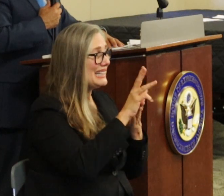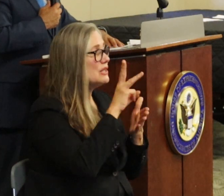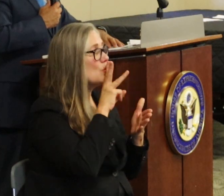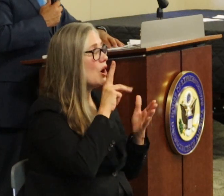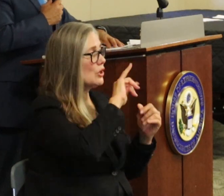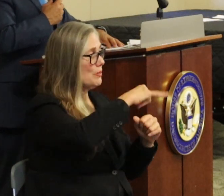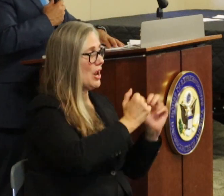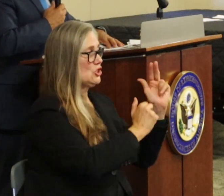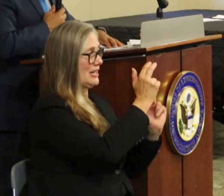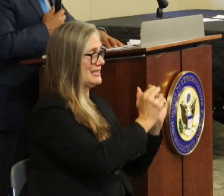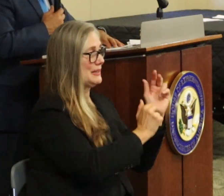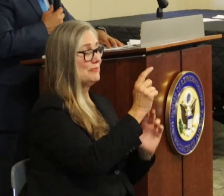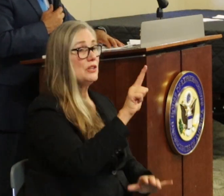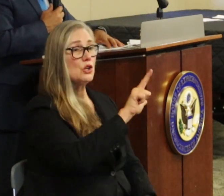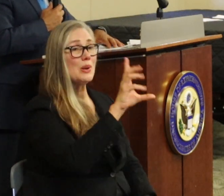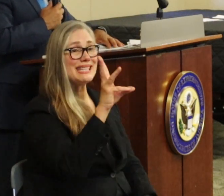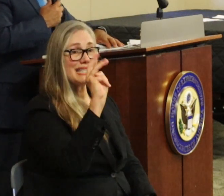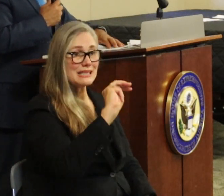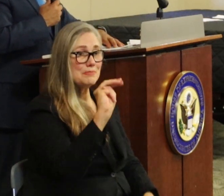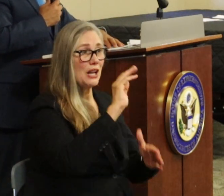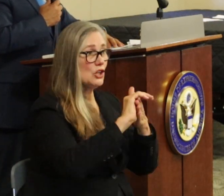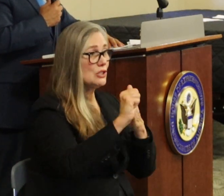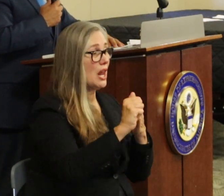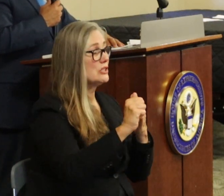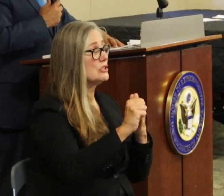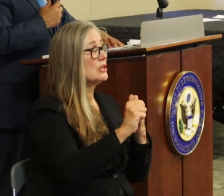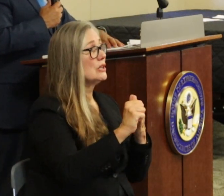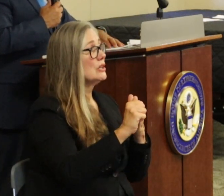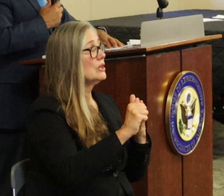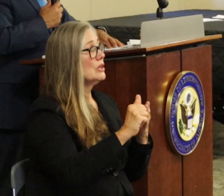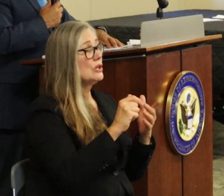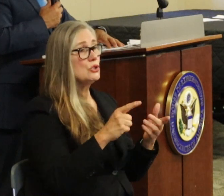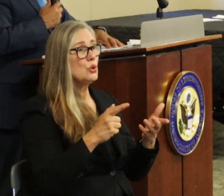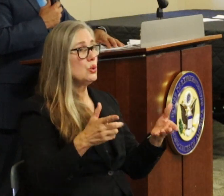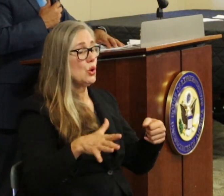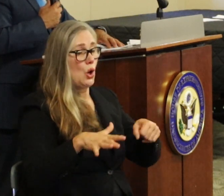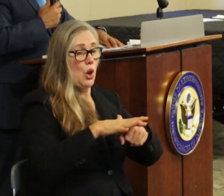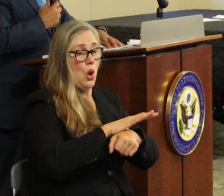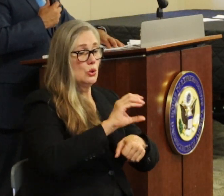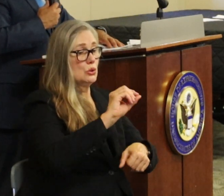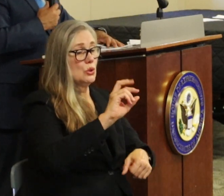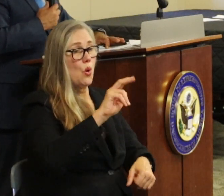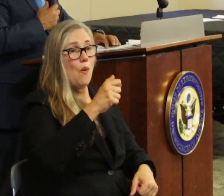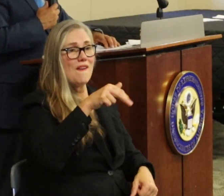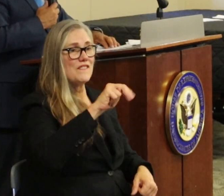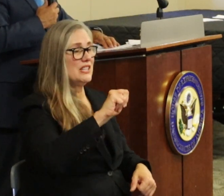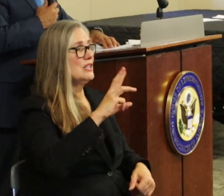water projects, $26 million to close orphan wells. Never knew we had orphan wells in the area,